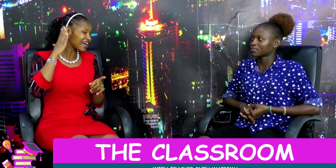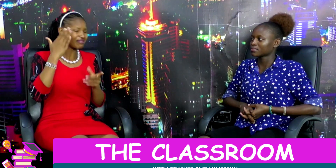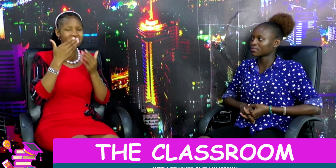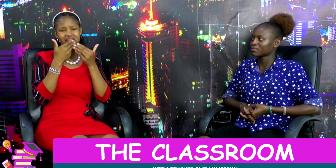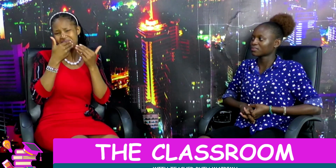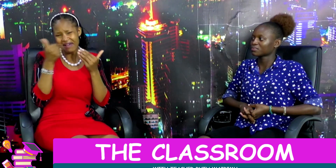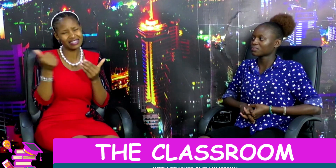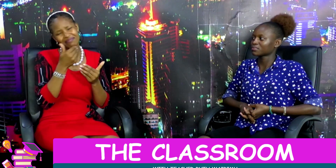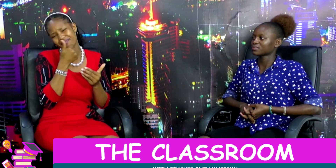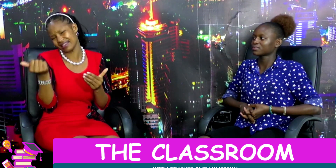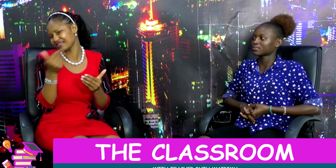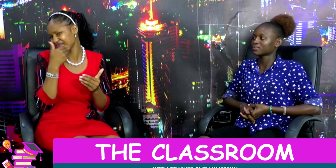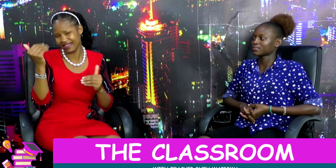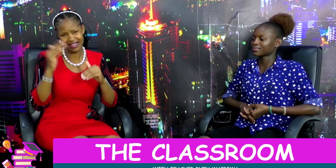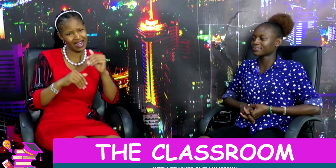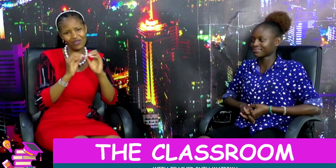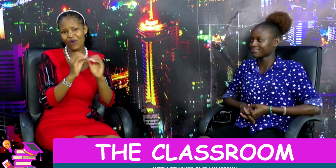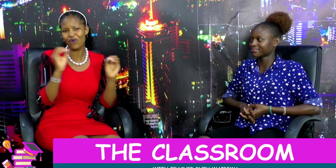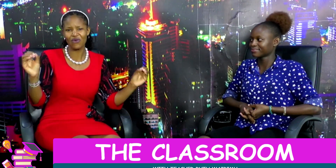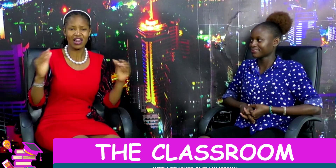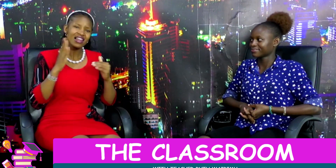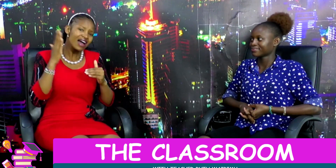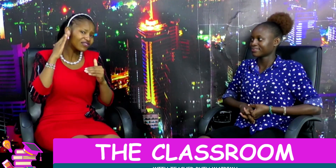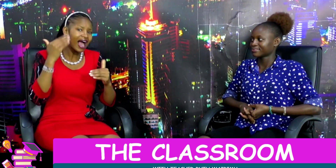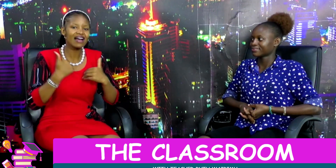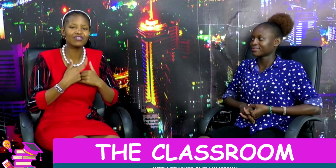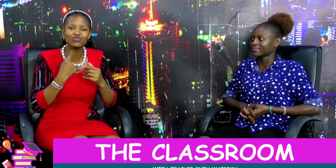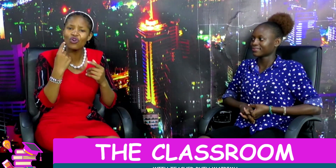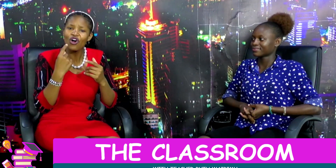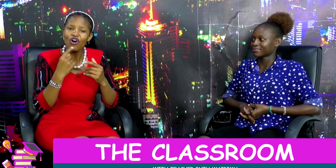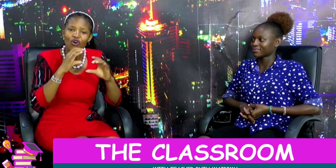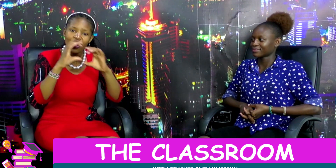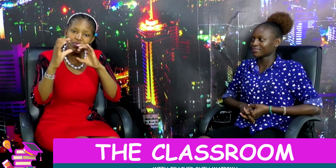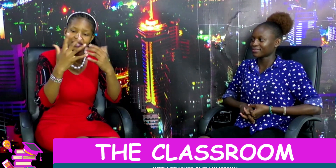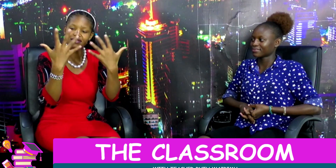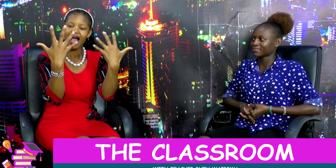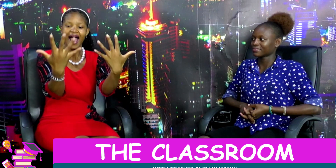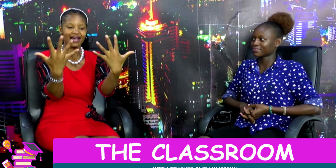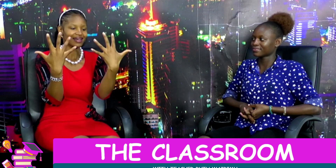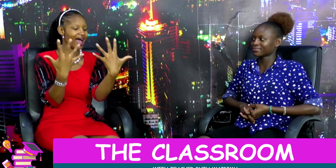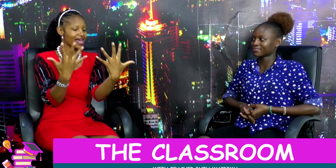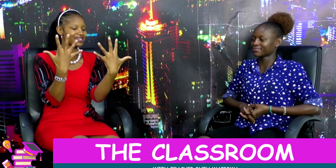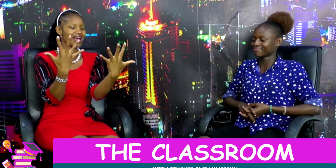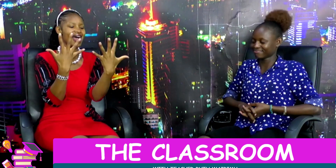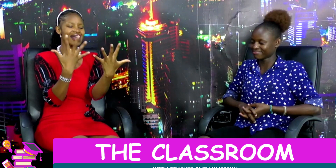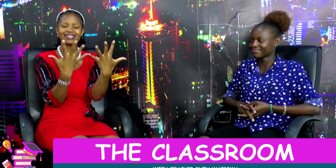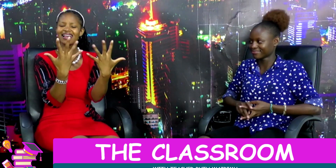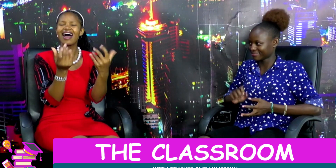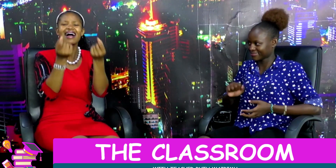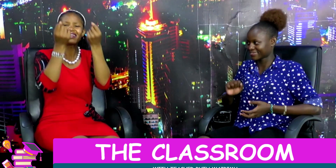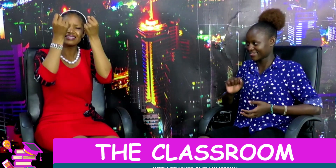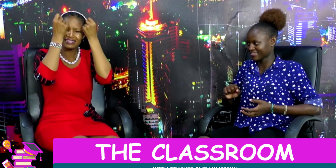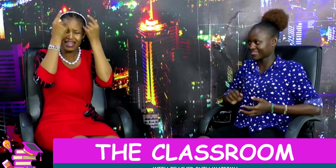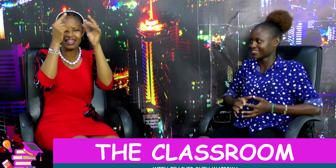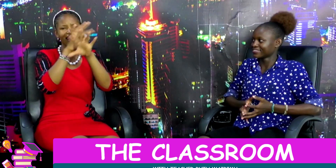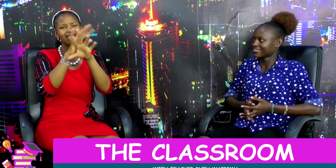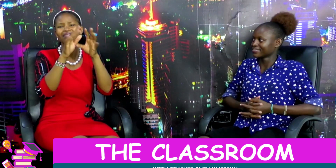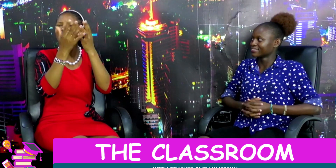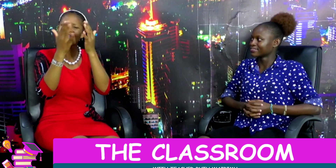siblings who are deaf, that is very, very interesting, and it's much better because we as deaf people have to communicate using our